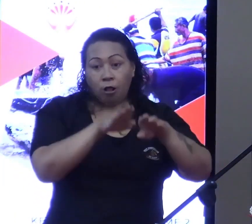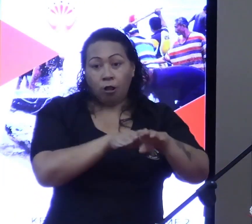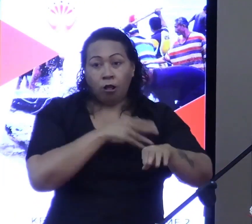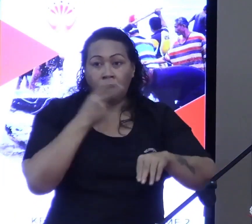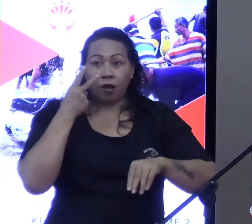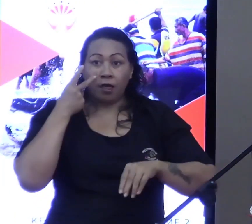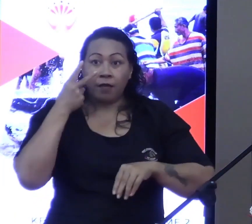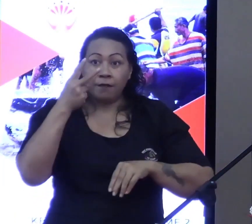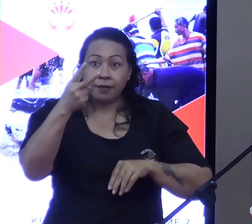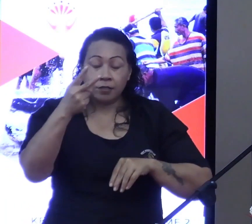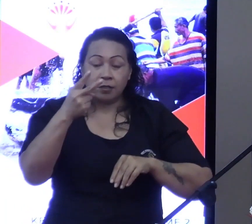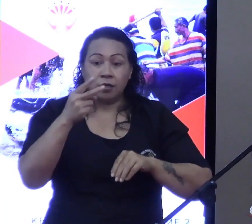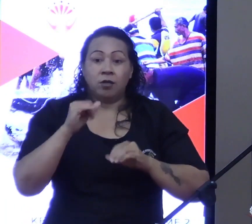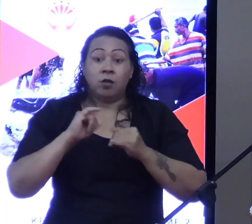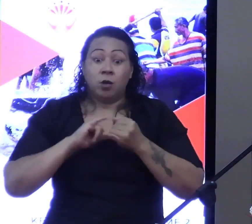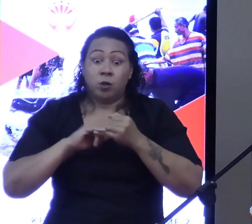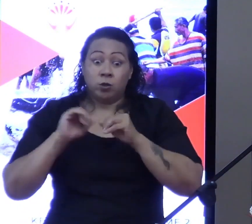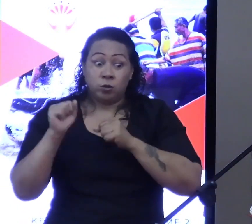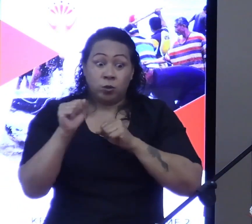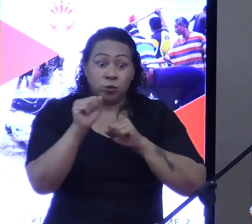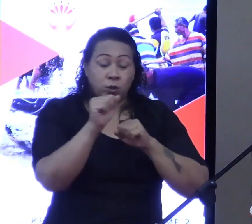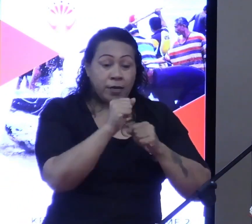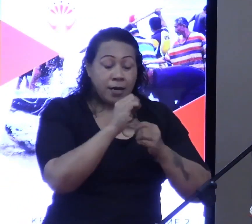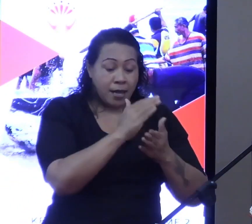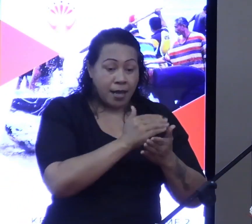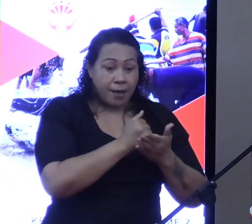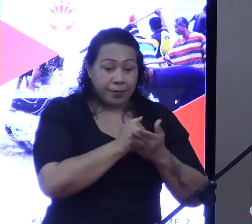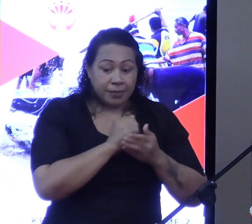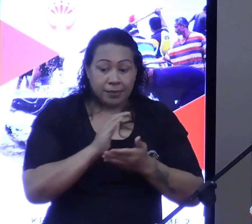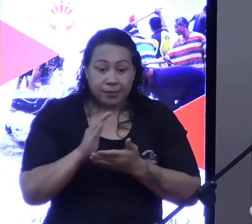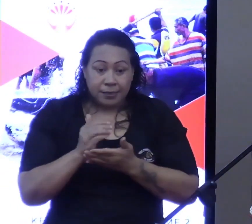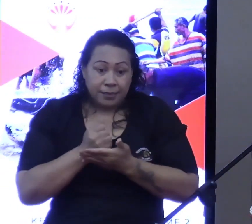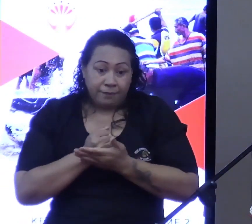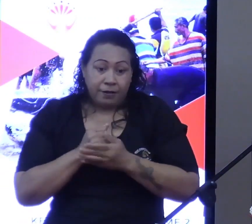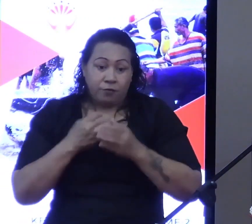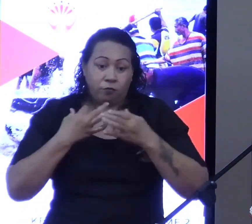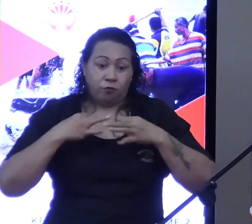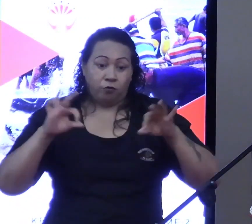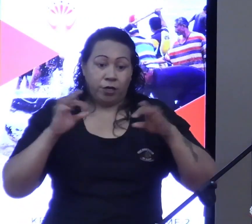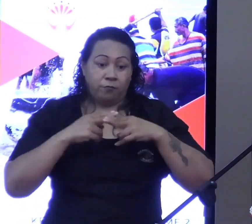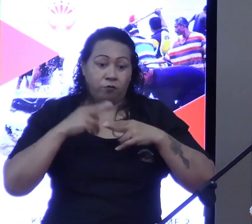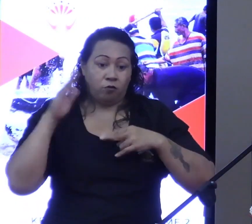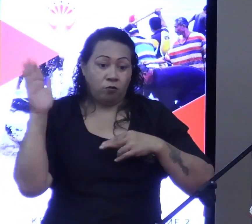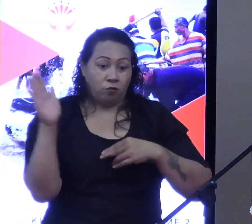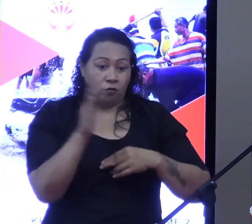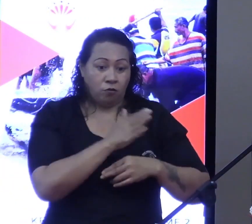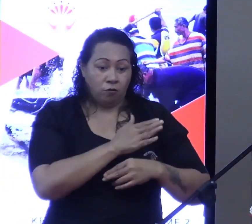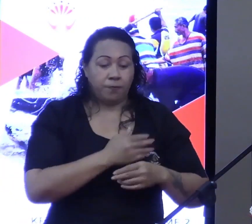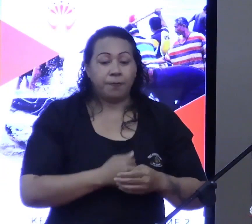fostering social harmony, safety, and freedom for all.